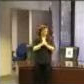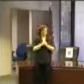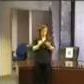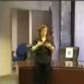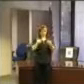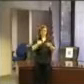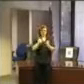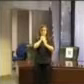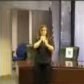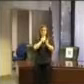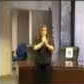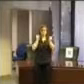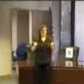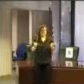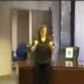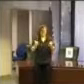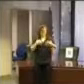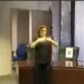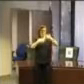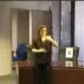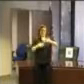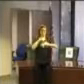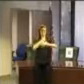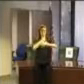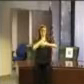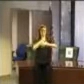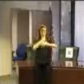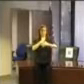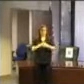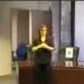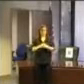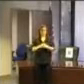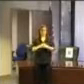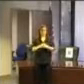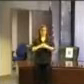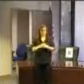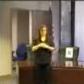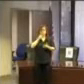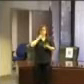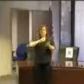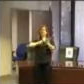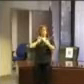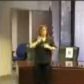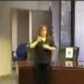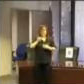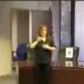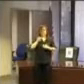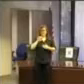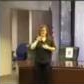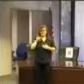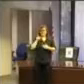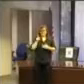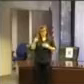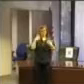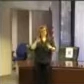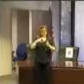agenda. And the first thing is I would ask that our Secretary Elena Cummings, if she's read the minutes of the previous